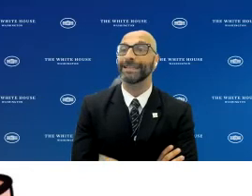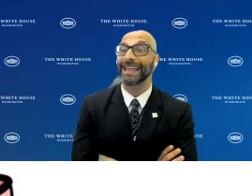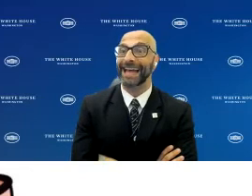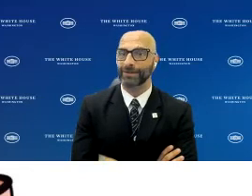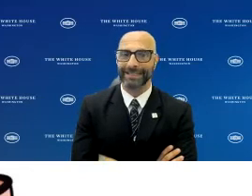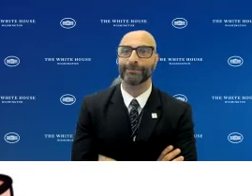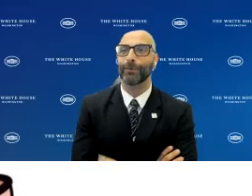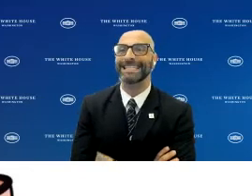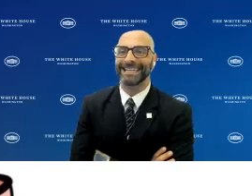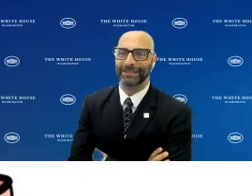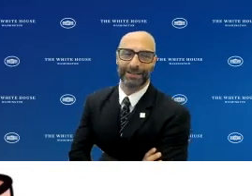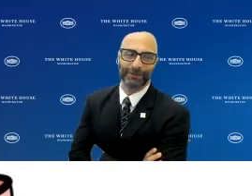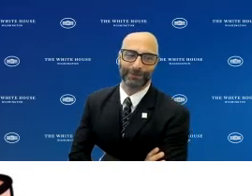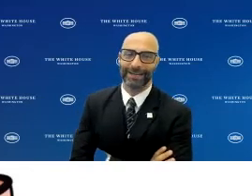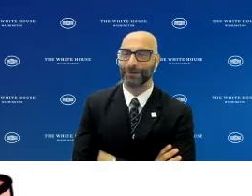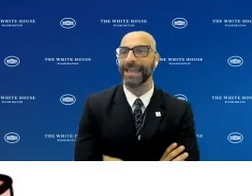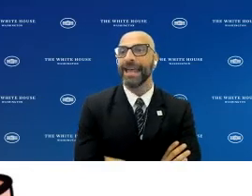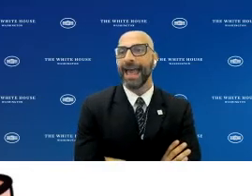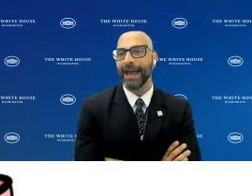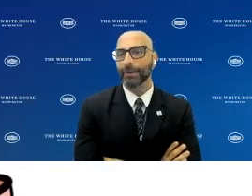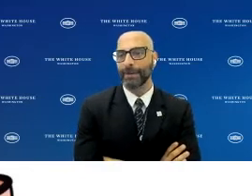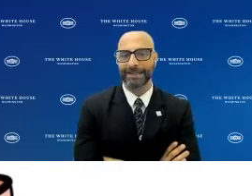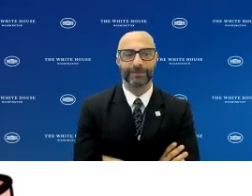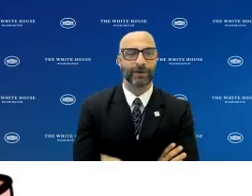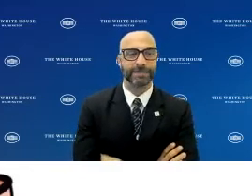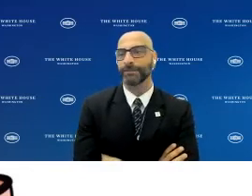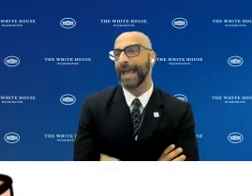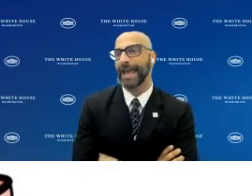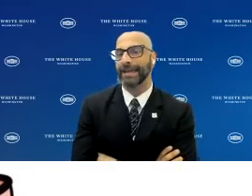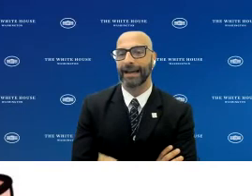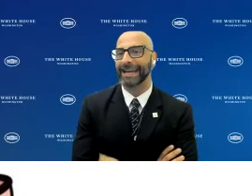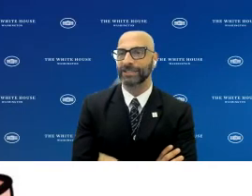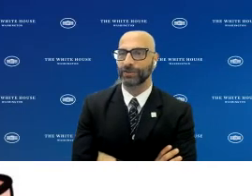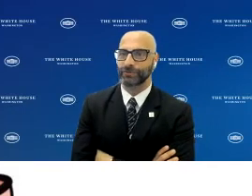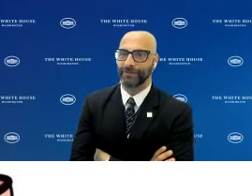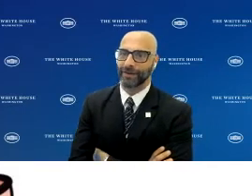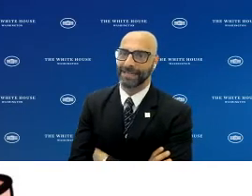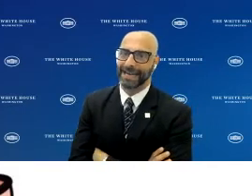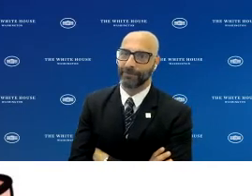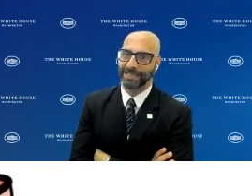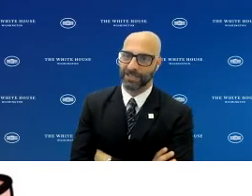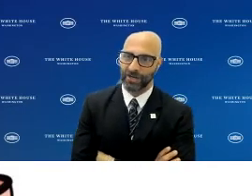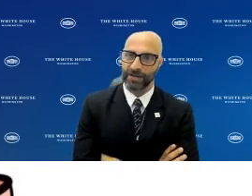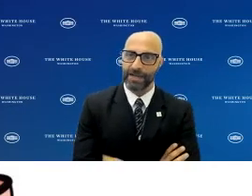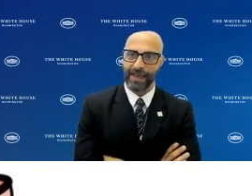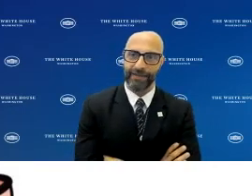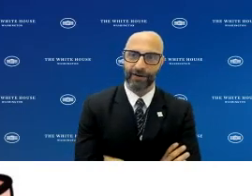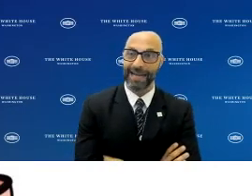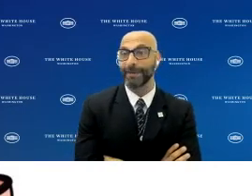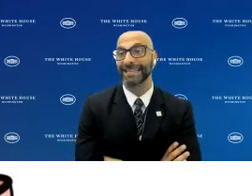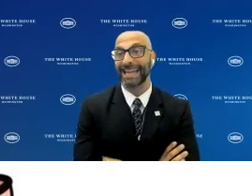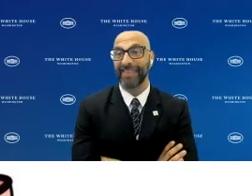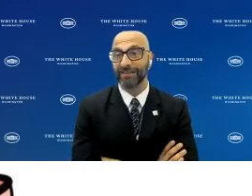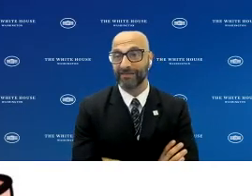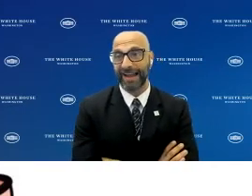No, sorry, Oakland did 1,000. Boise did just under 300. And we're coming to Folsom and Castro Street Fairs in San Francisco.